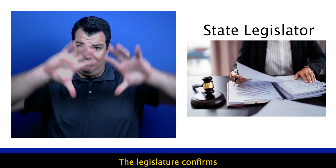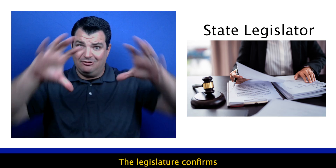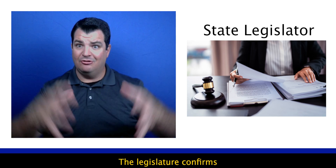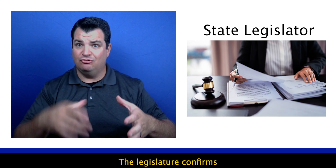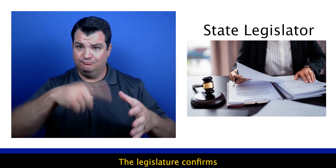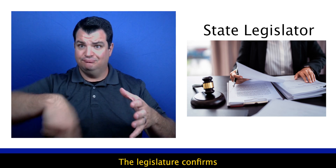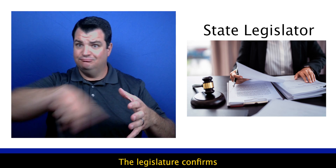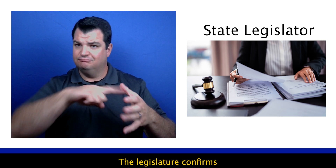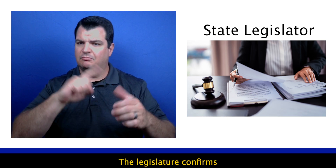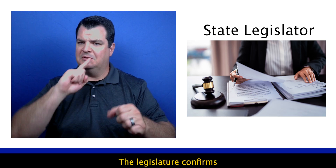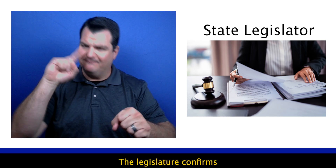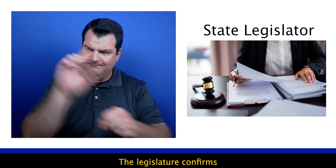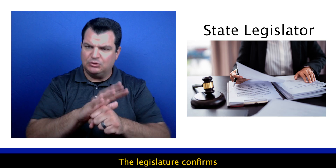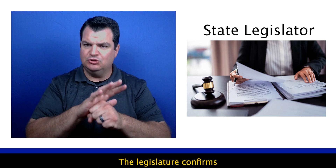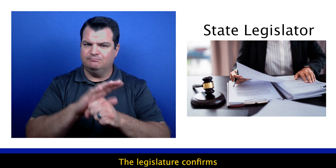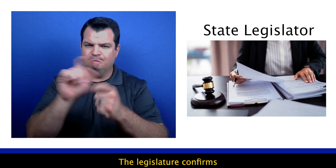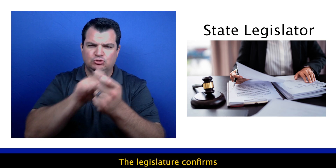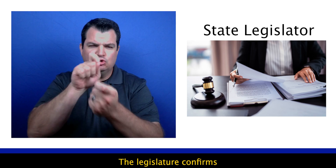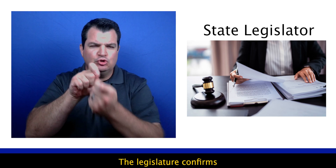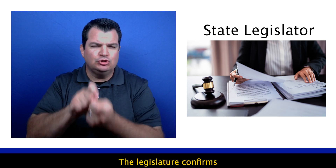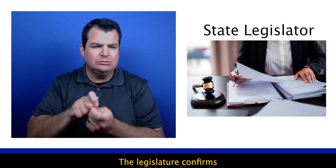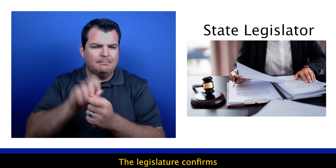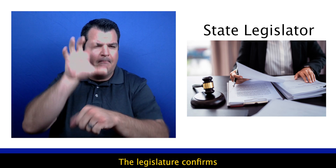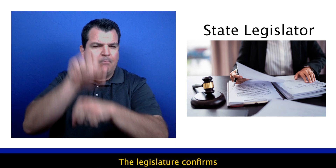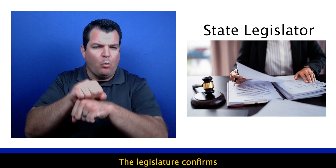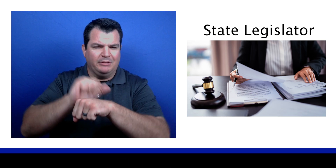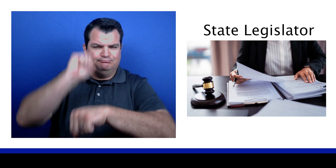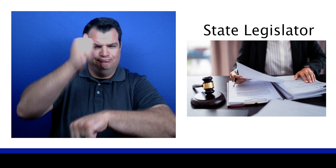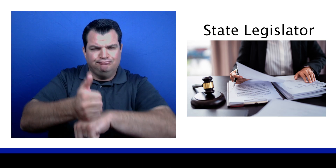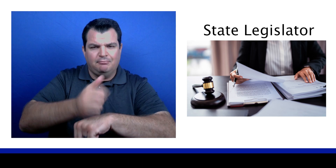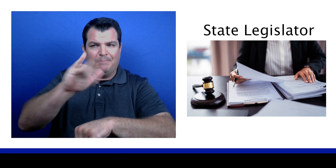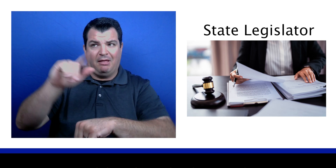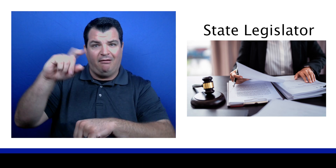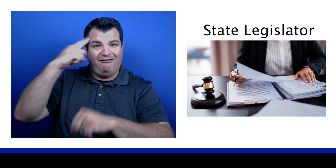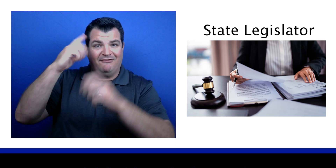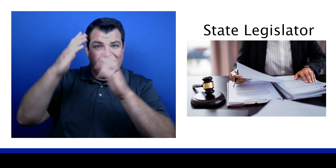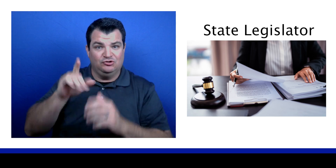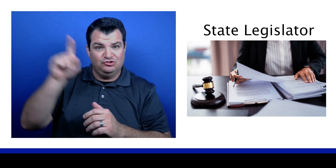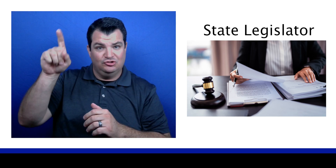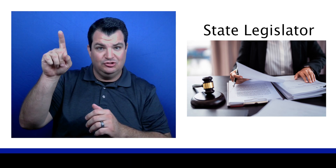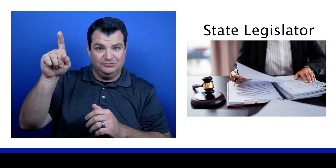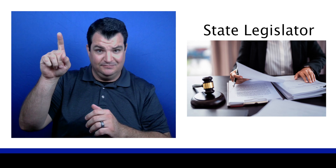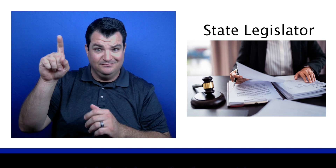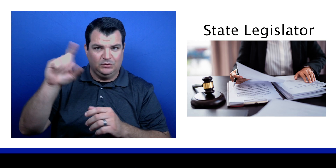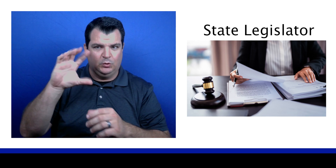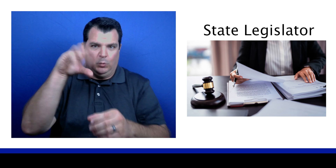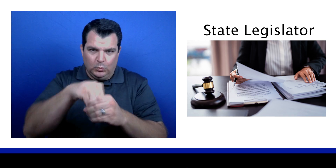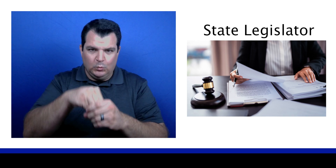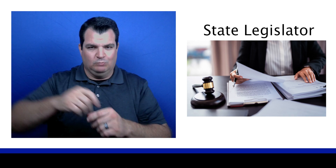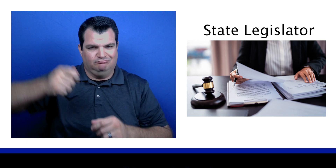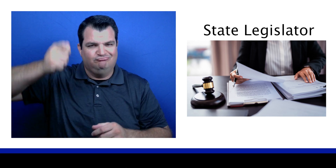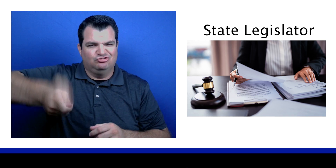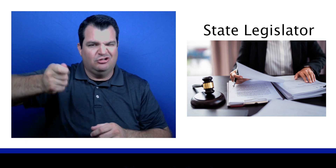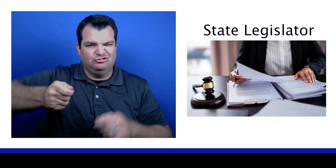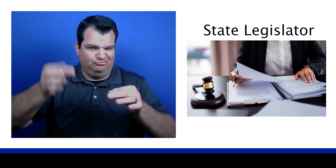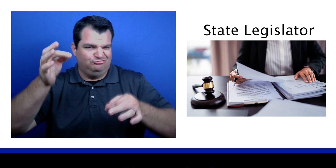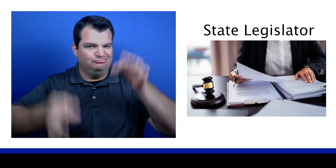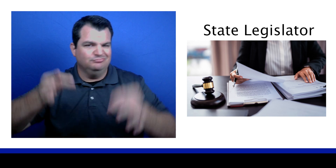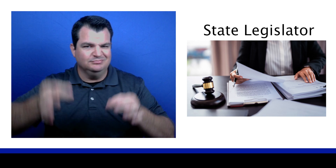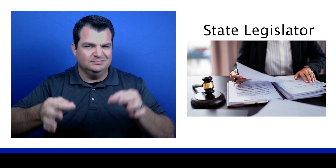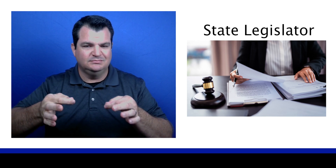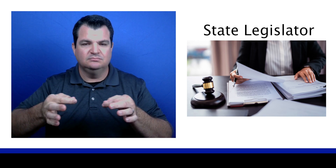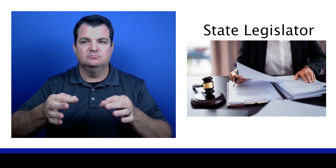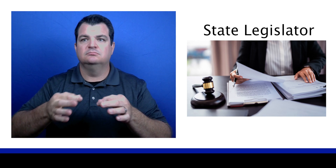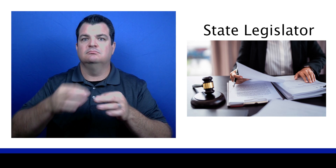The legislature confirms certain appointments made by the governor, including judges, and conducts oversight of the executive